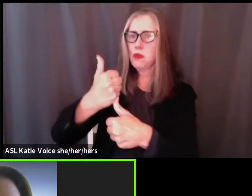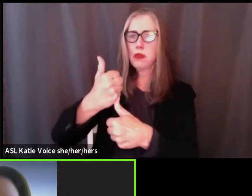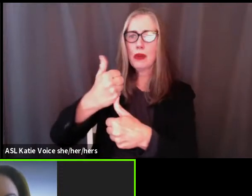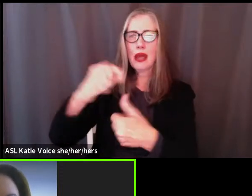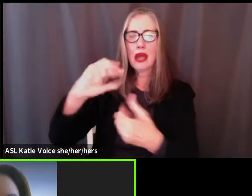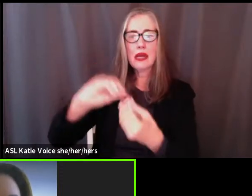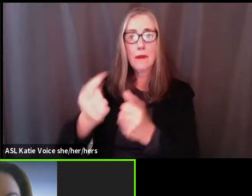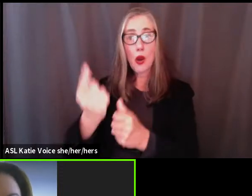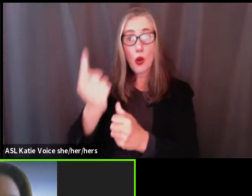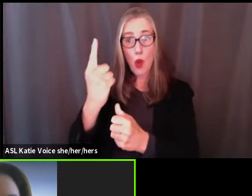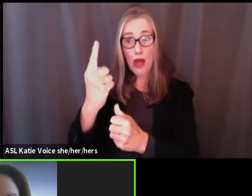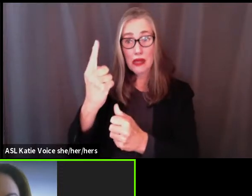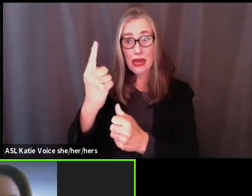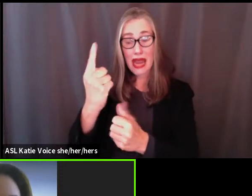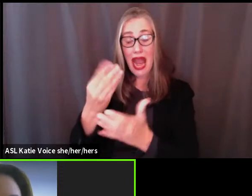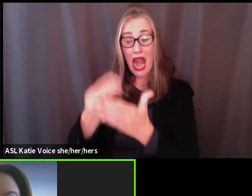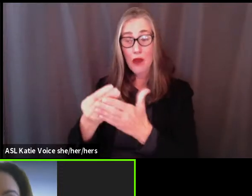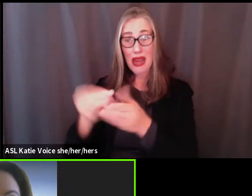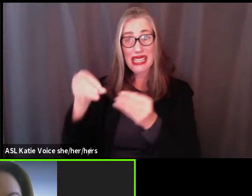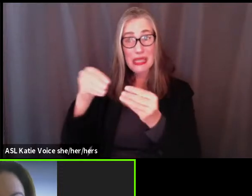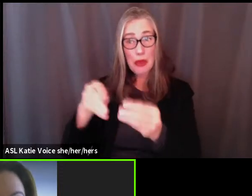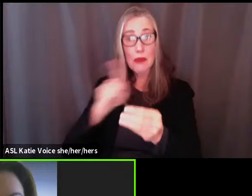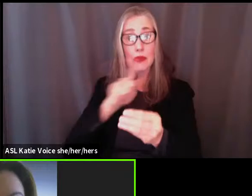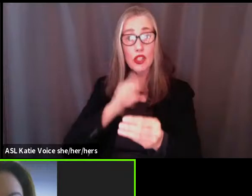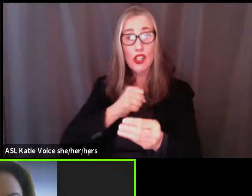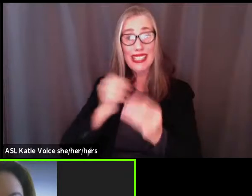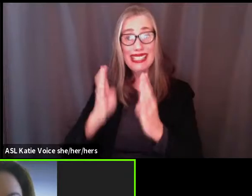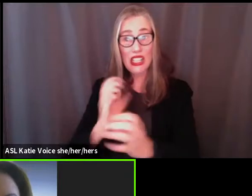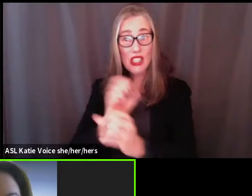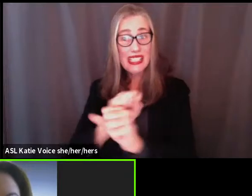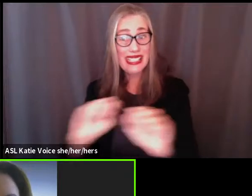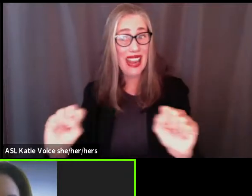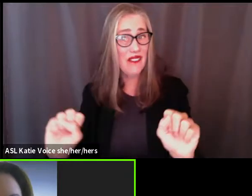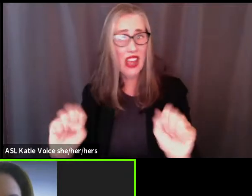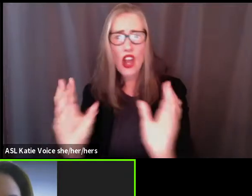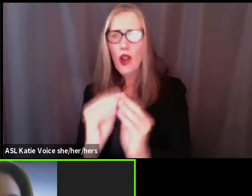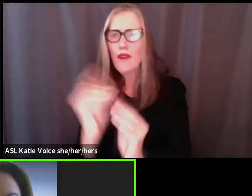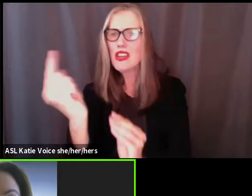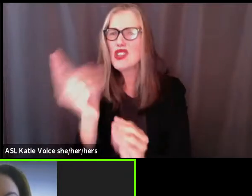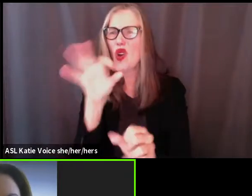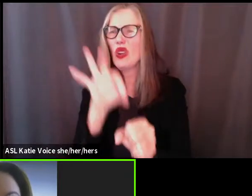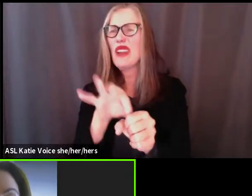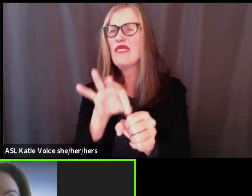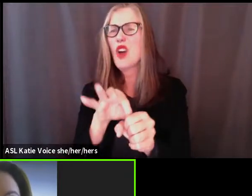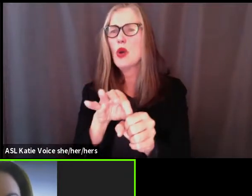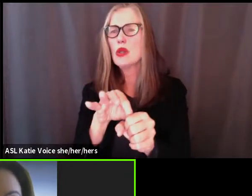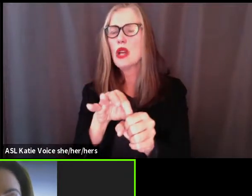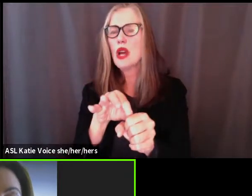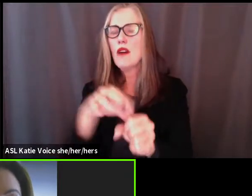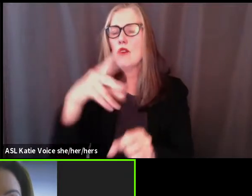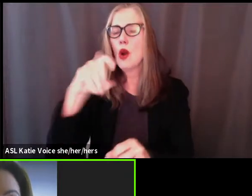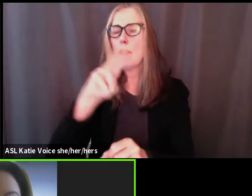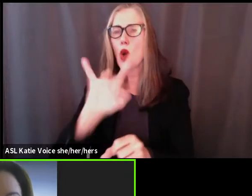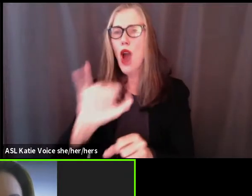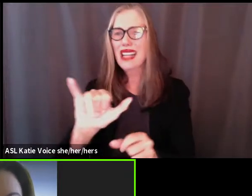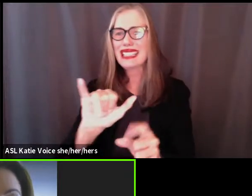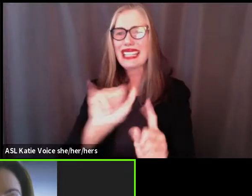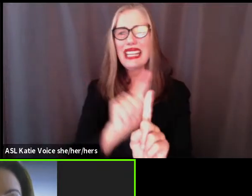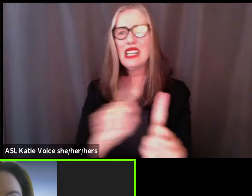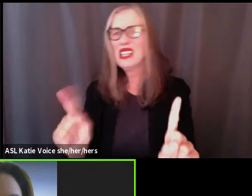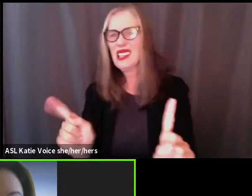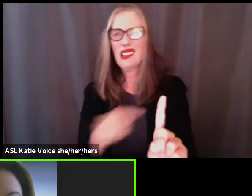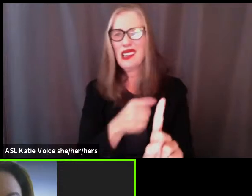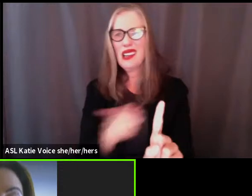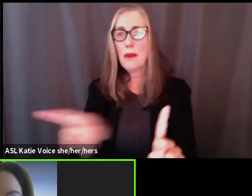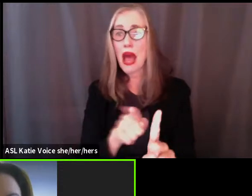spend our money making sure our delegates are safe. Conventions aren't just a matter of voting a proxy. They're about convening, connecting,